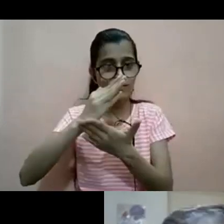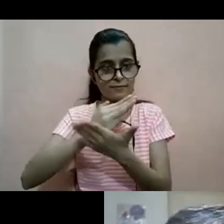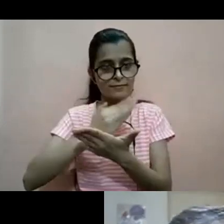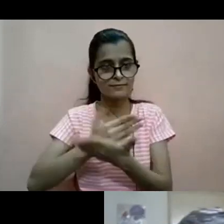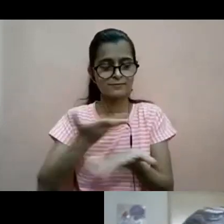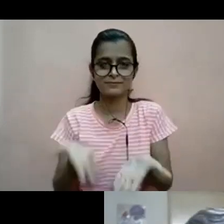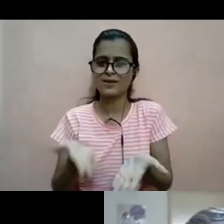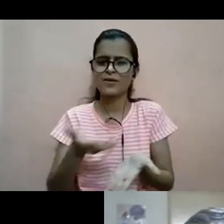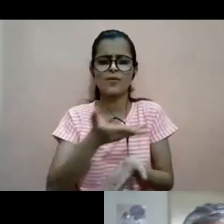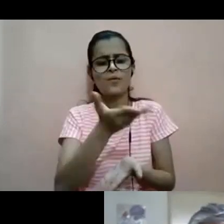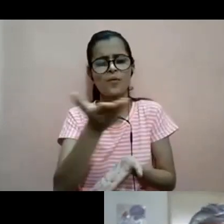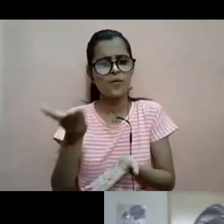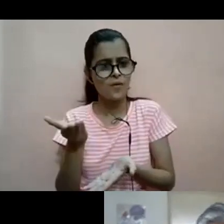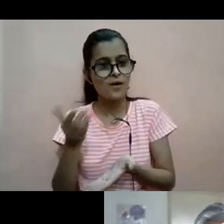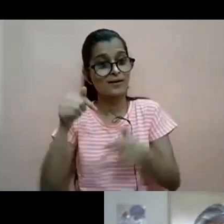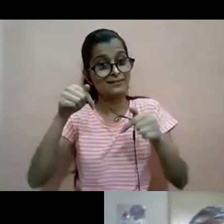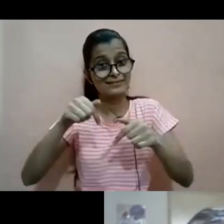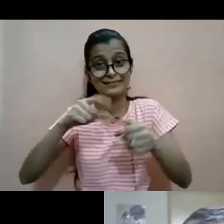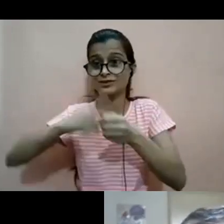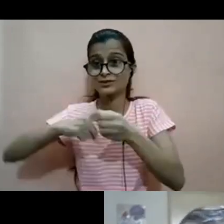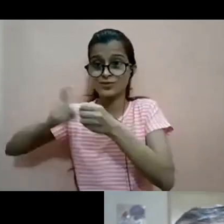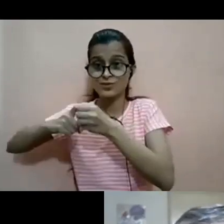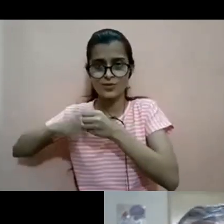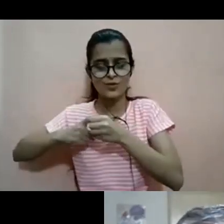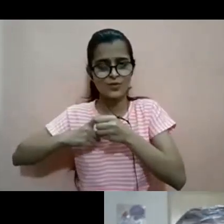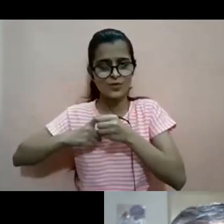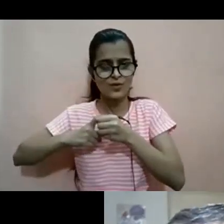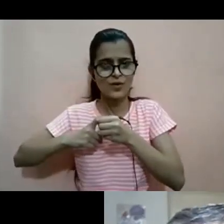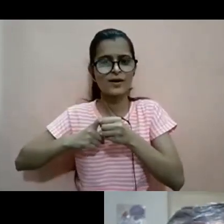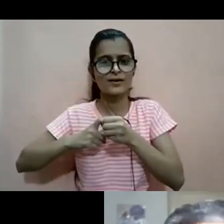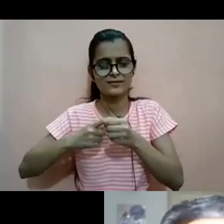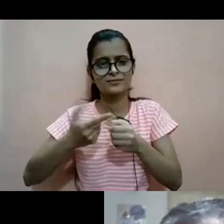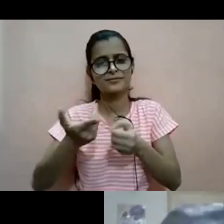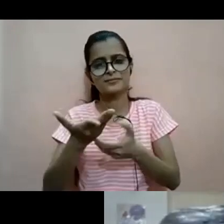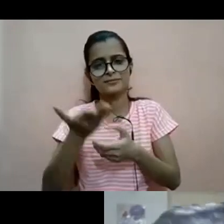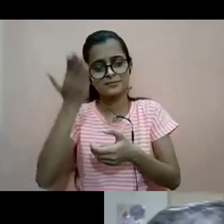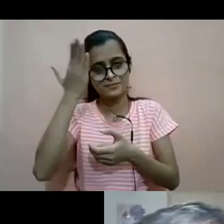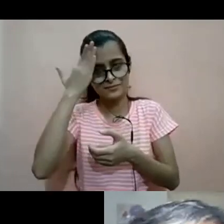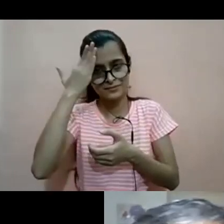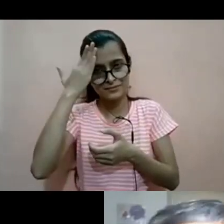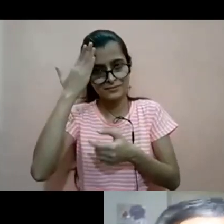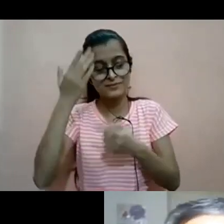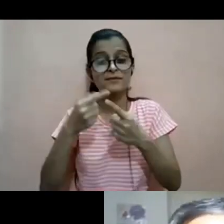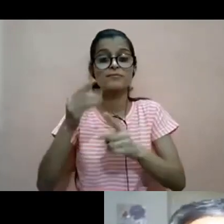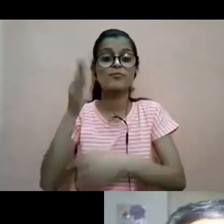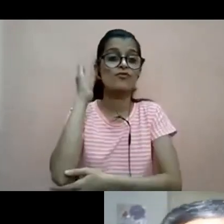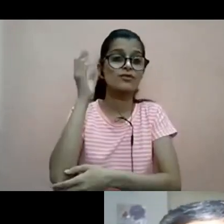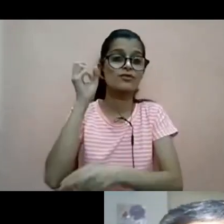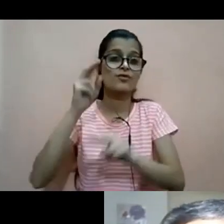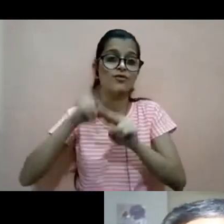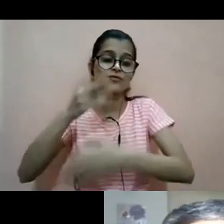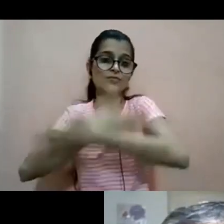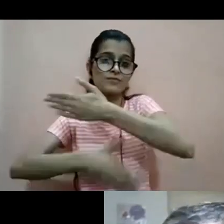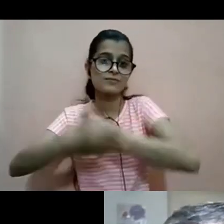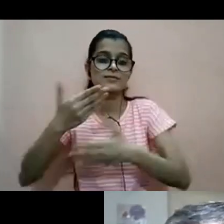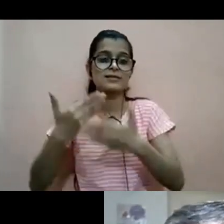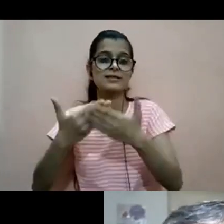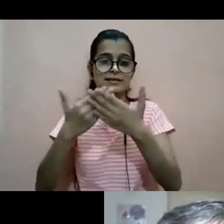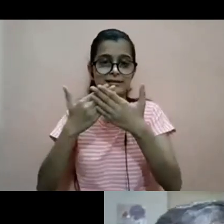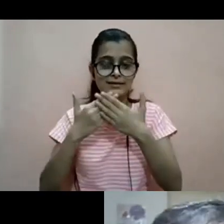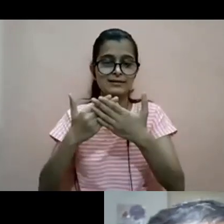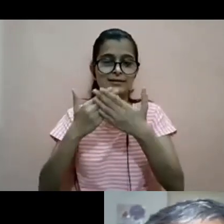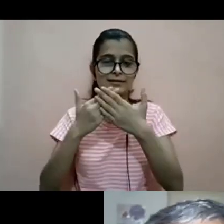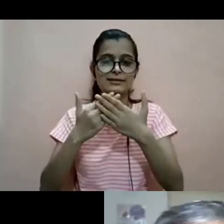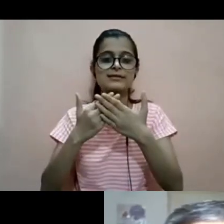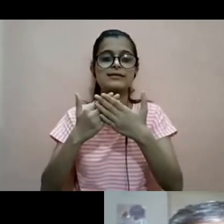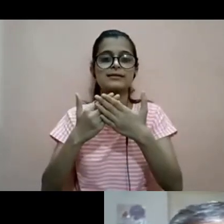you who are here in the session know already, is Professor of Disability Studies and Education at Sheffield University